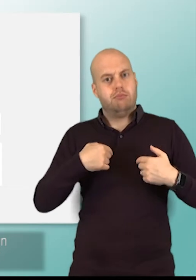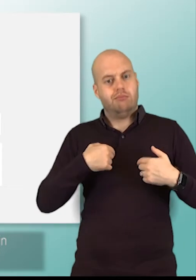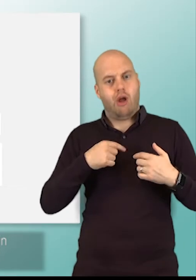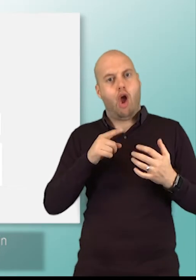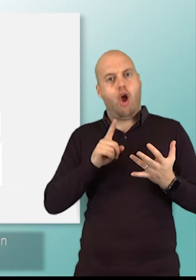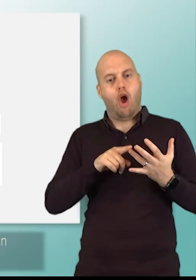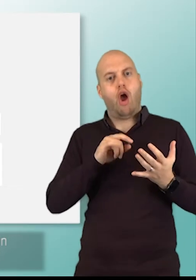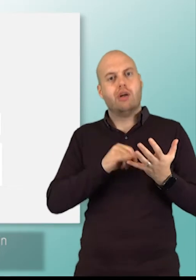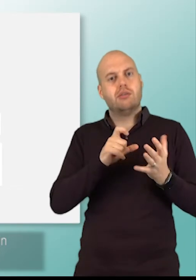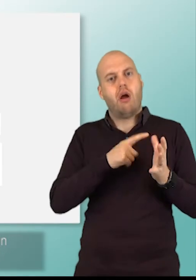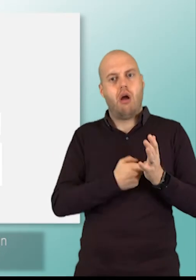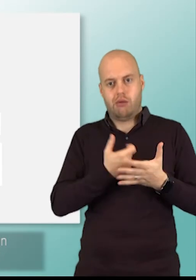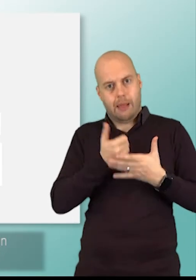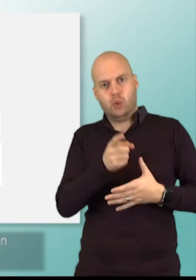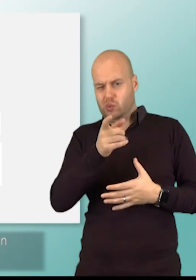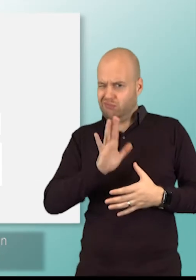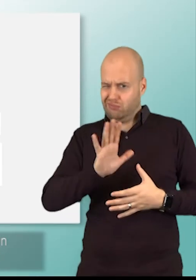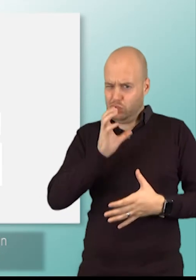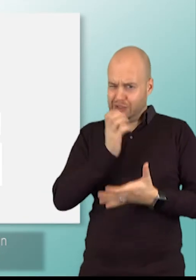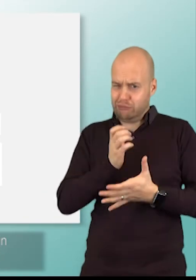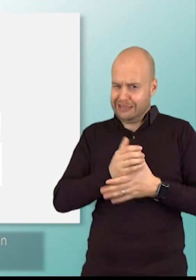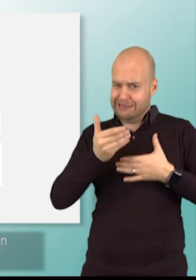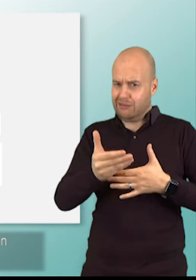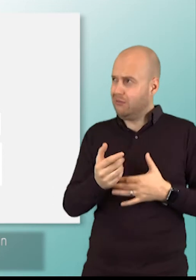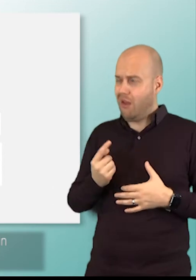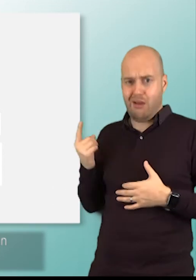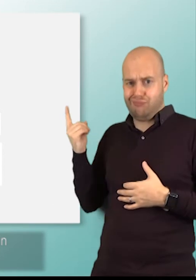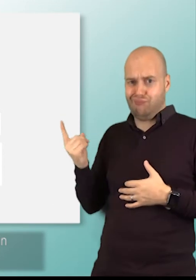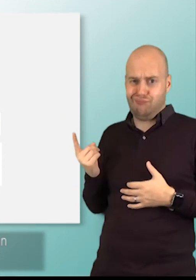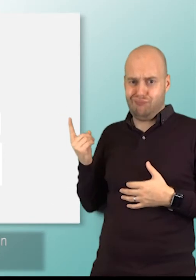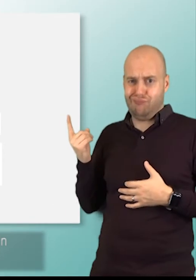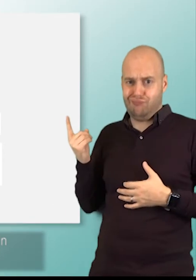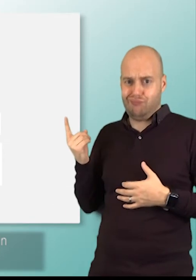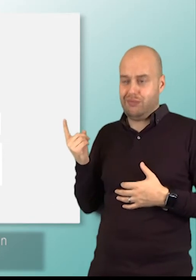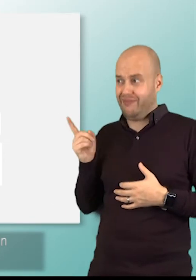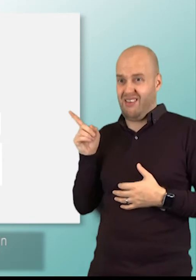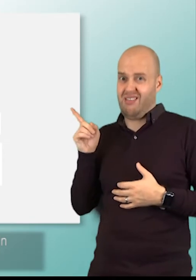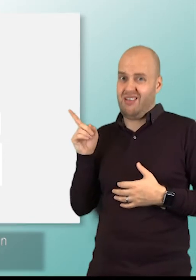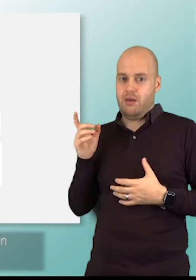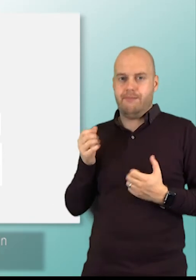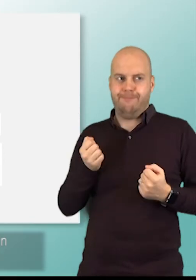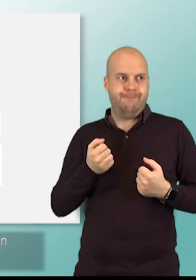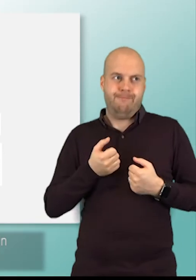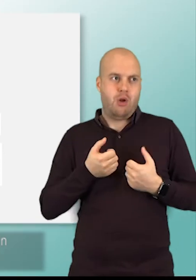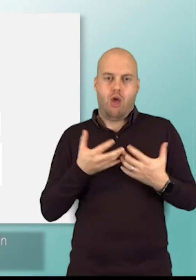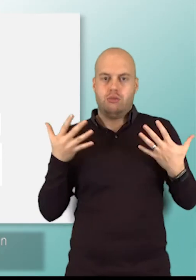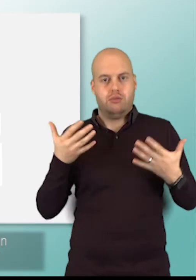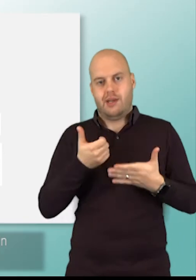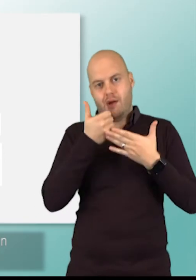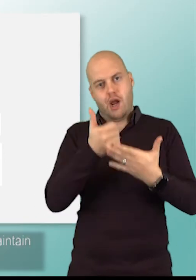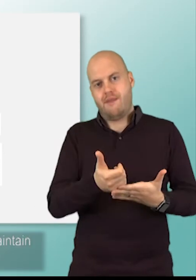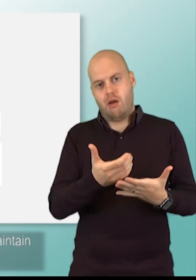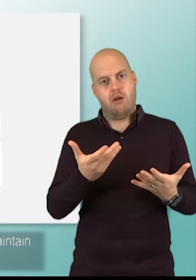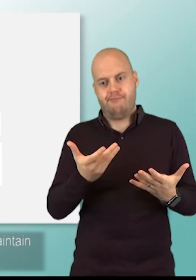charitable sector does what it says on the tin, and there's lots of offers of help